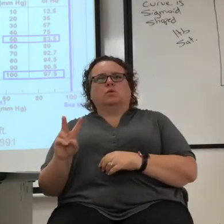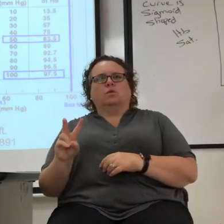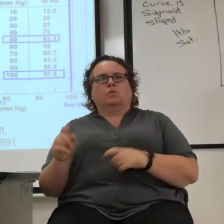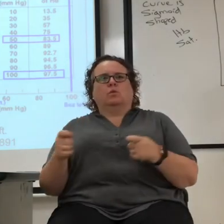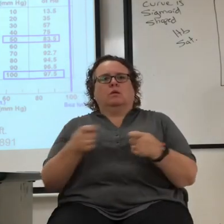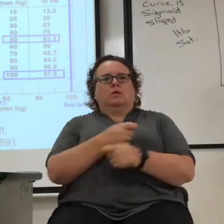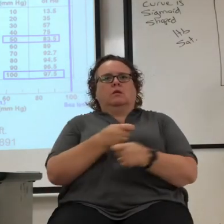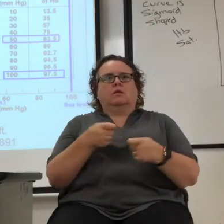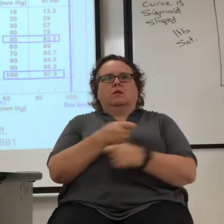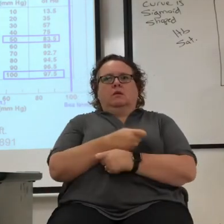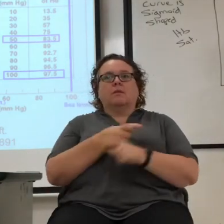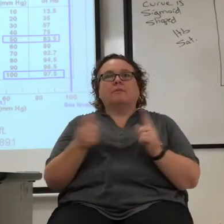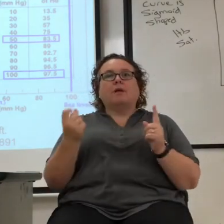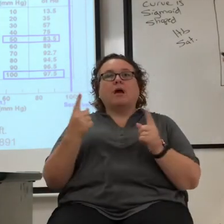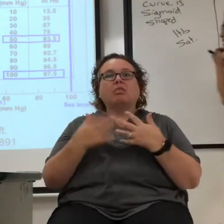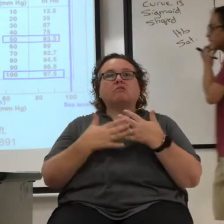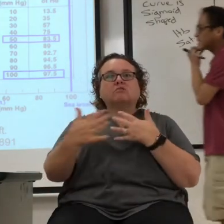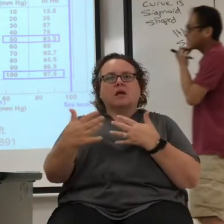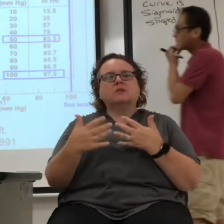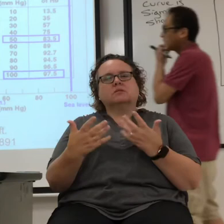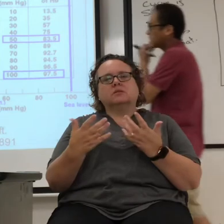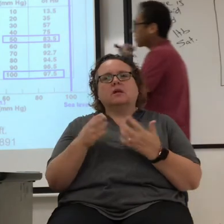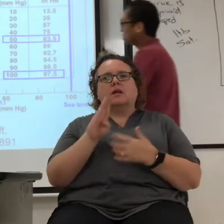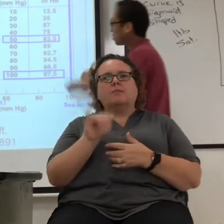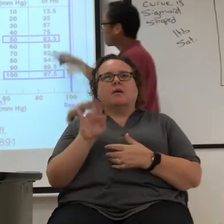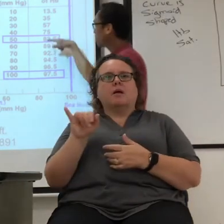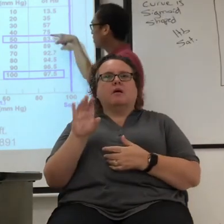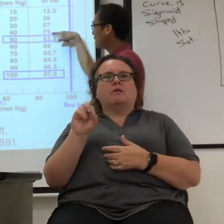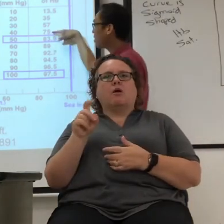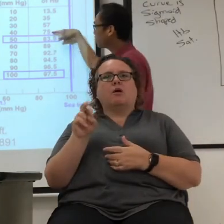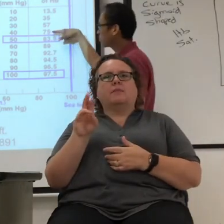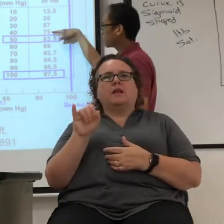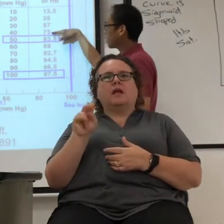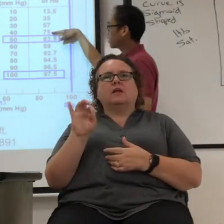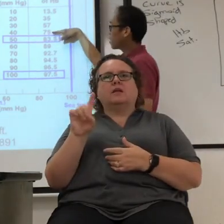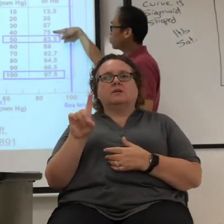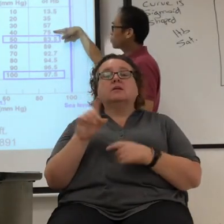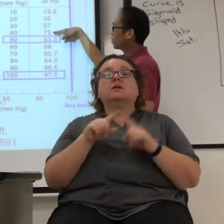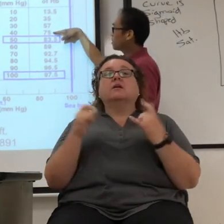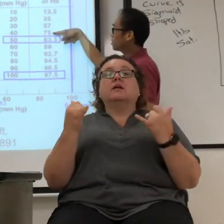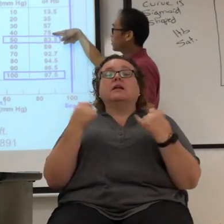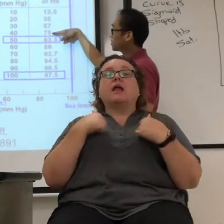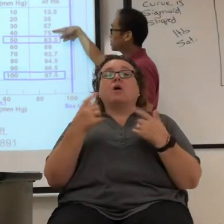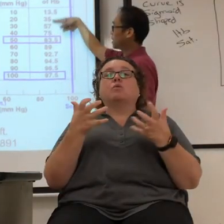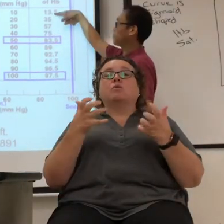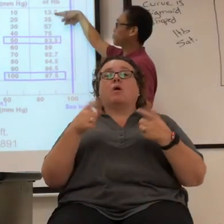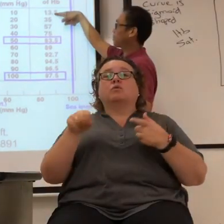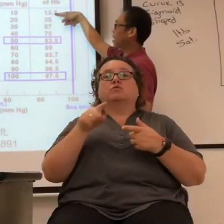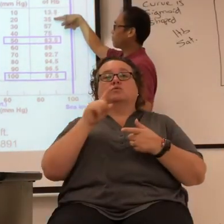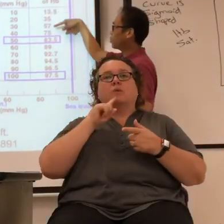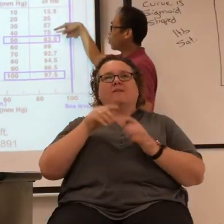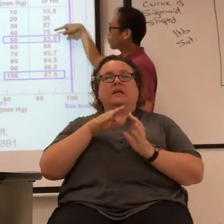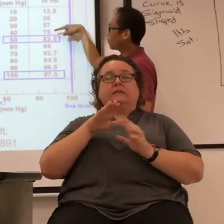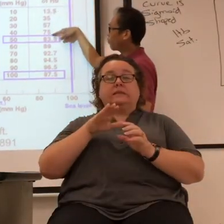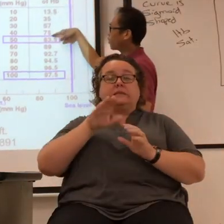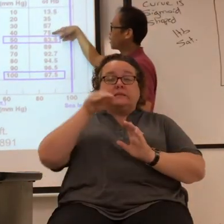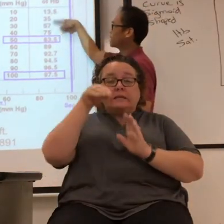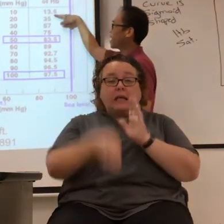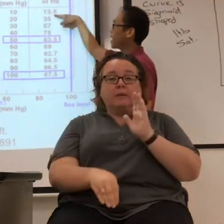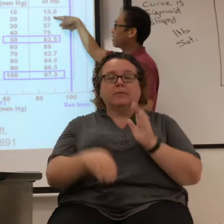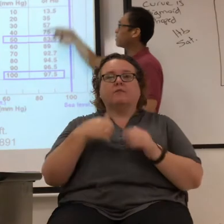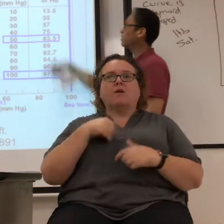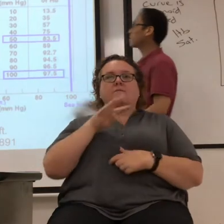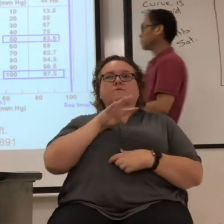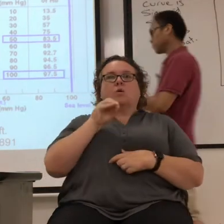rest is getting in by bicarbonate. Alright, so now you want there to be a steep drop off. You go from 40